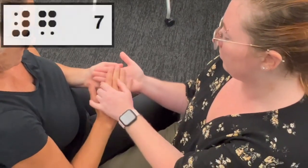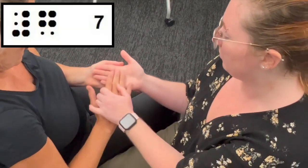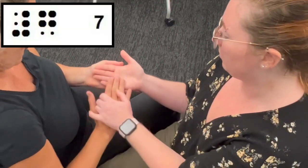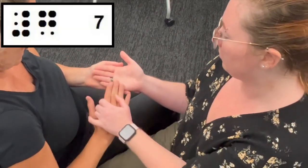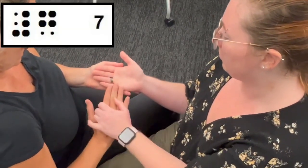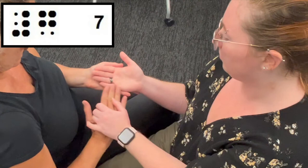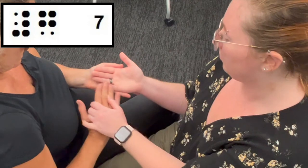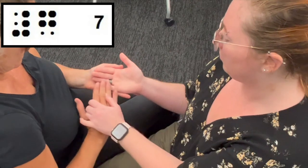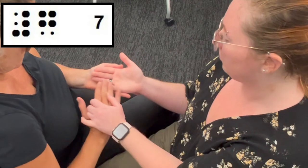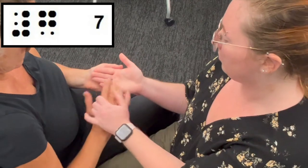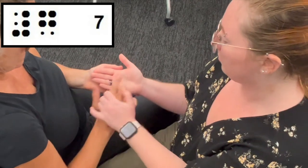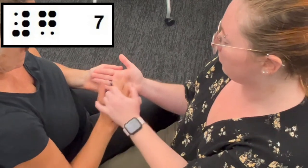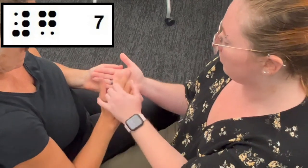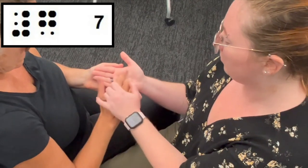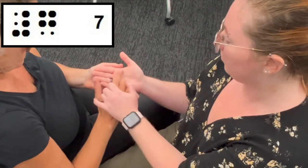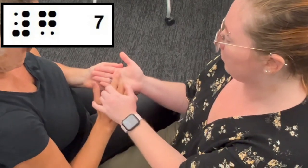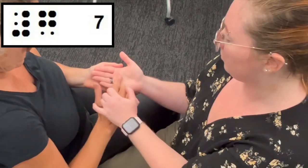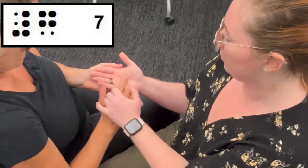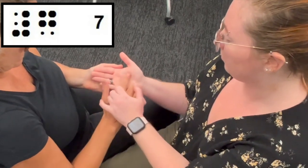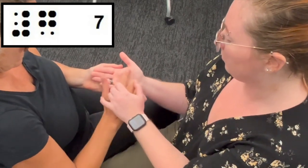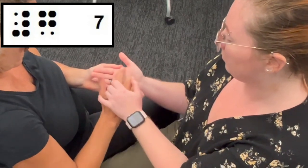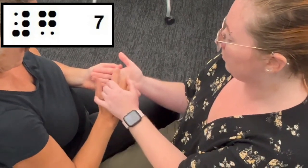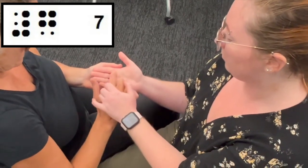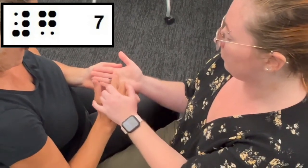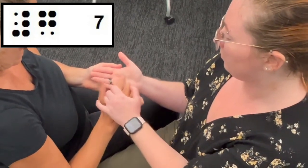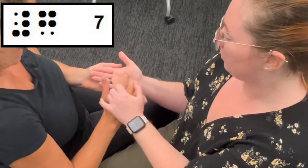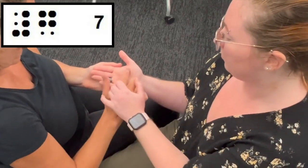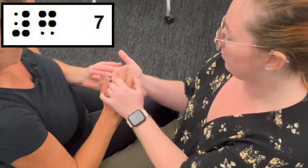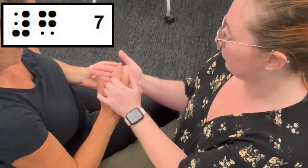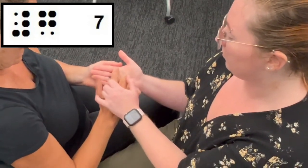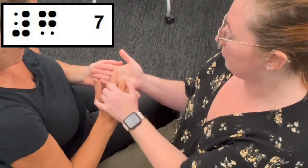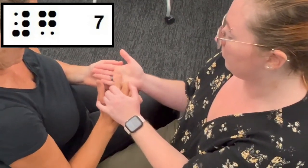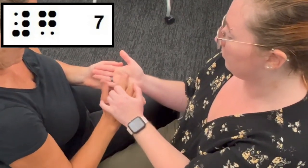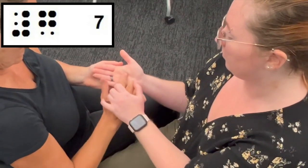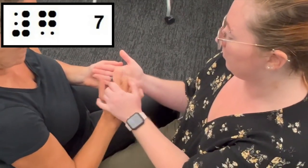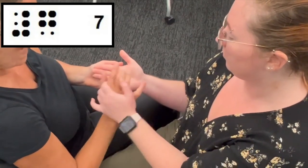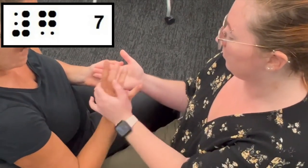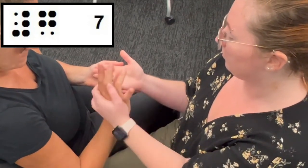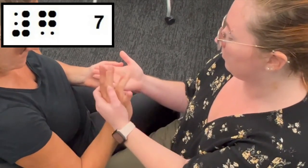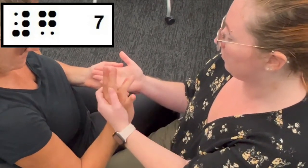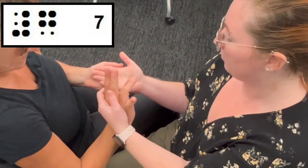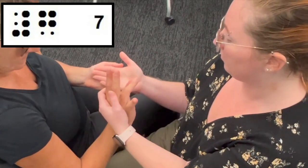7 is dots 1, 2, 4, and 5.